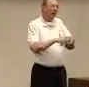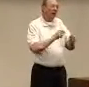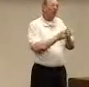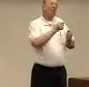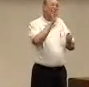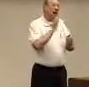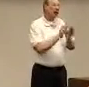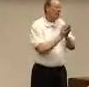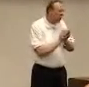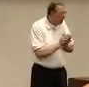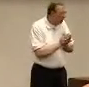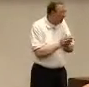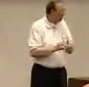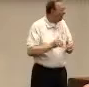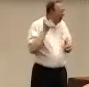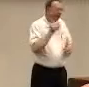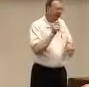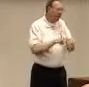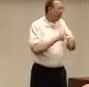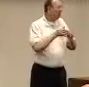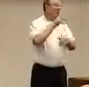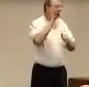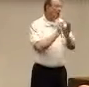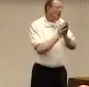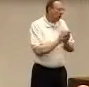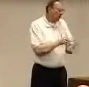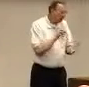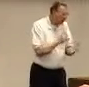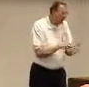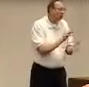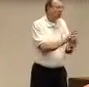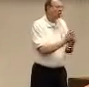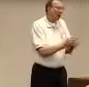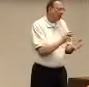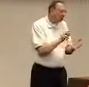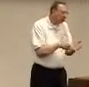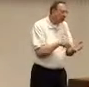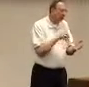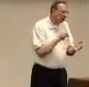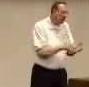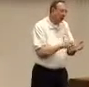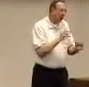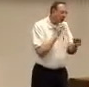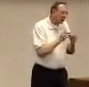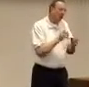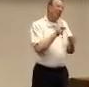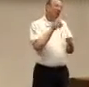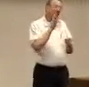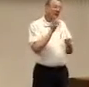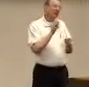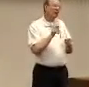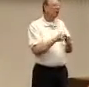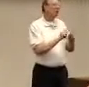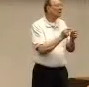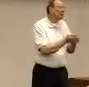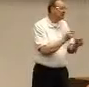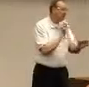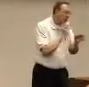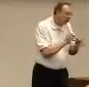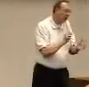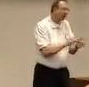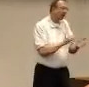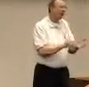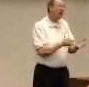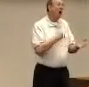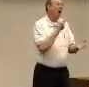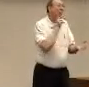that, if you'll spend significant time with God in prayer and spend significant time with God in studying your Bible and in communication with